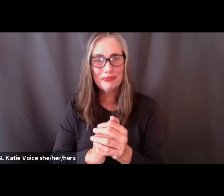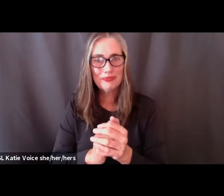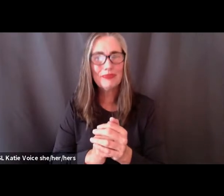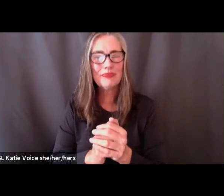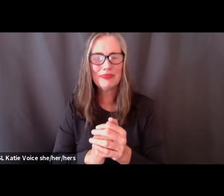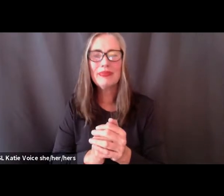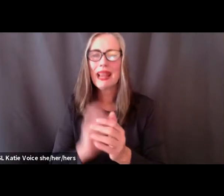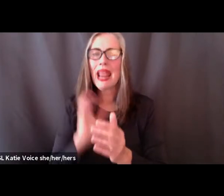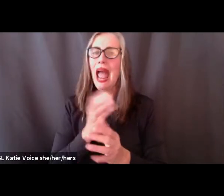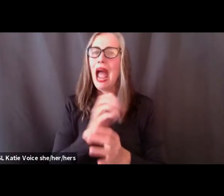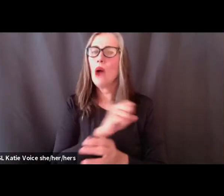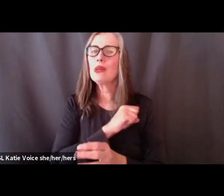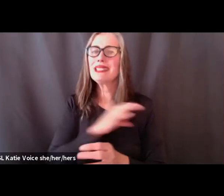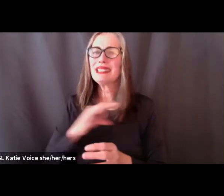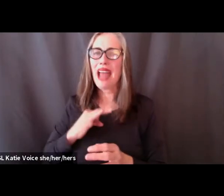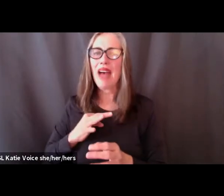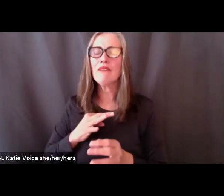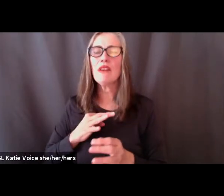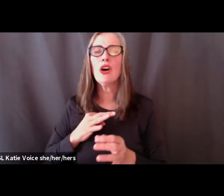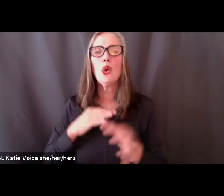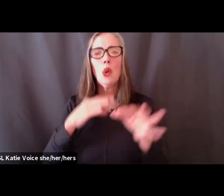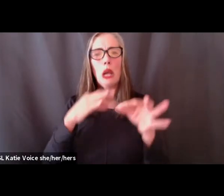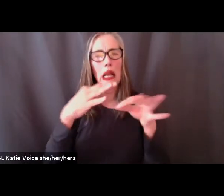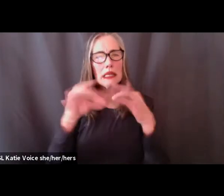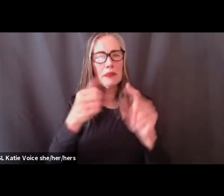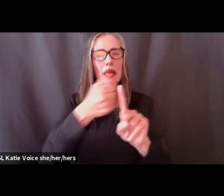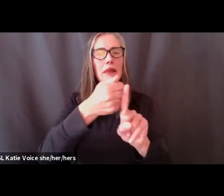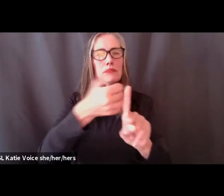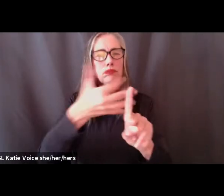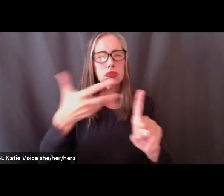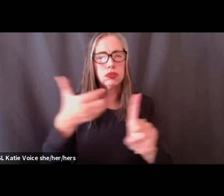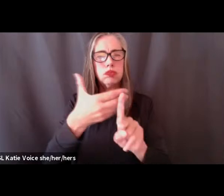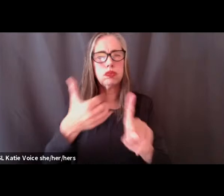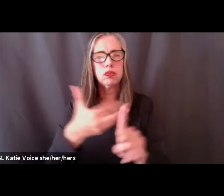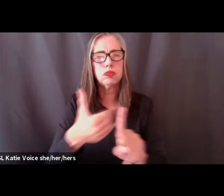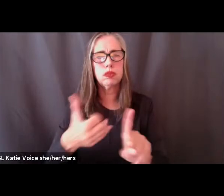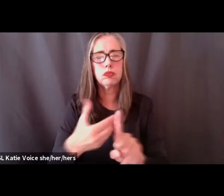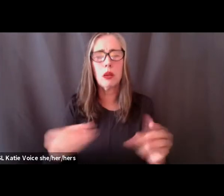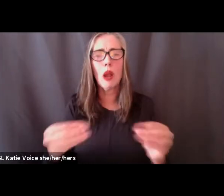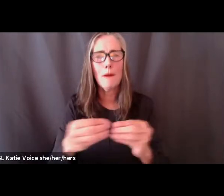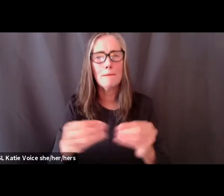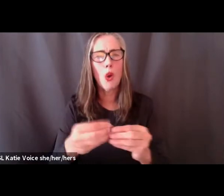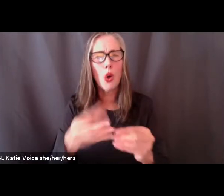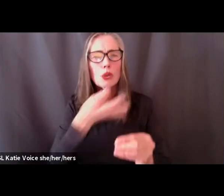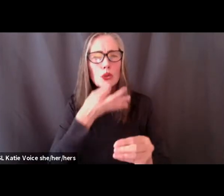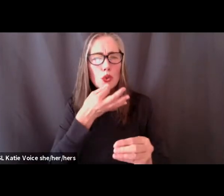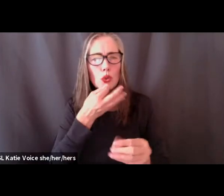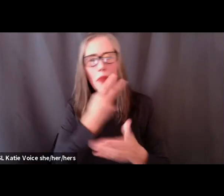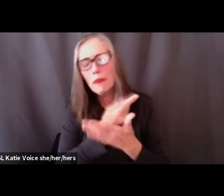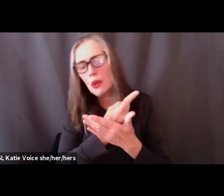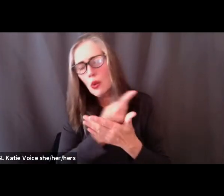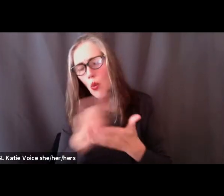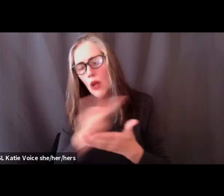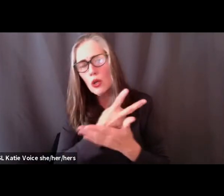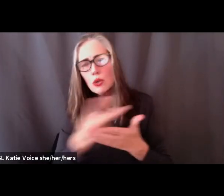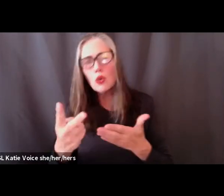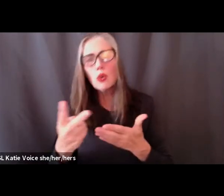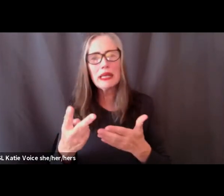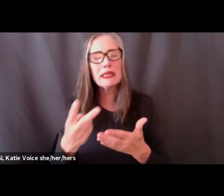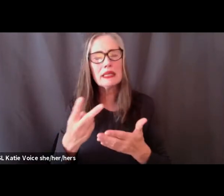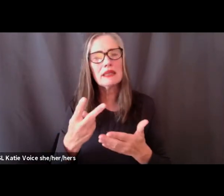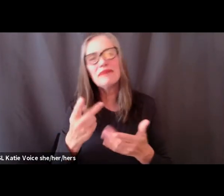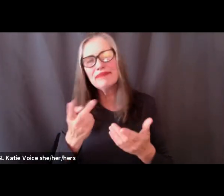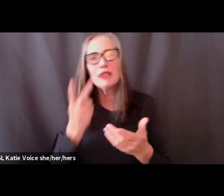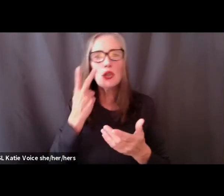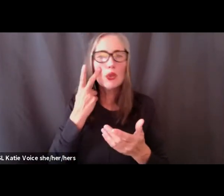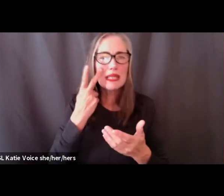detailing in a memo in coming days and weeks exactly how all this works. But I just wanted to make sure everyone was aware of this issue and to know that the